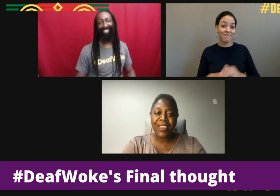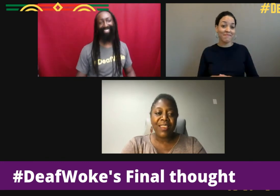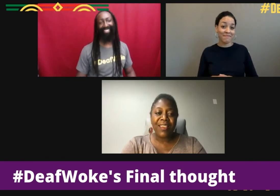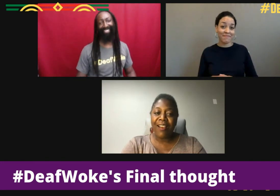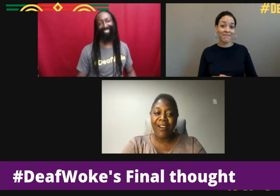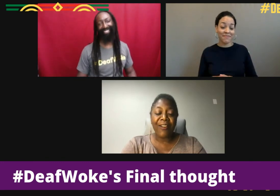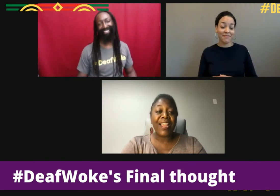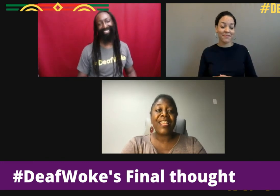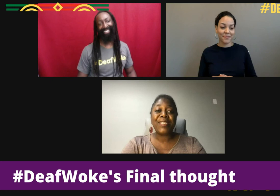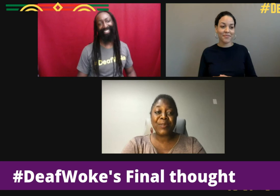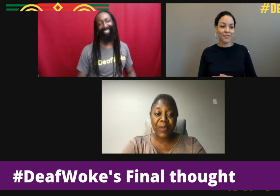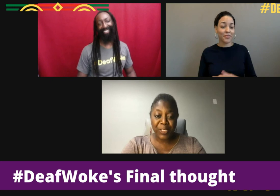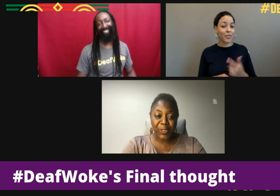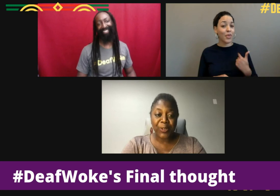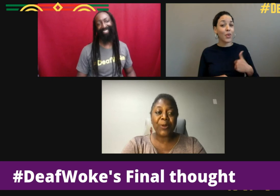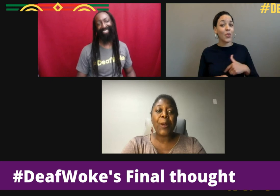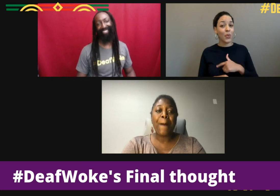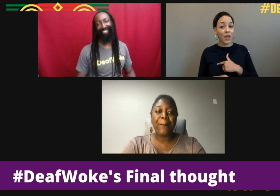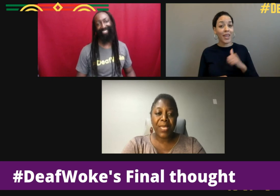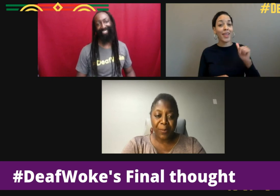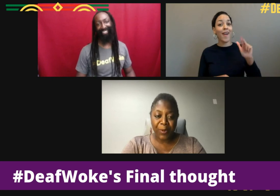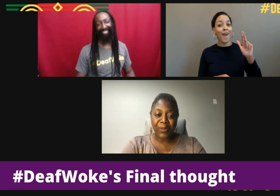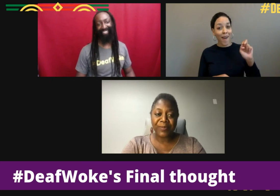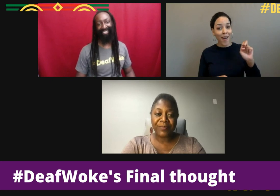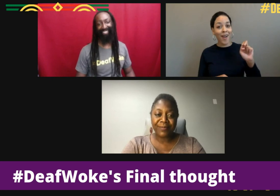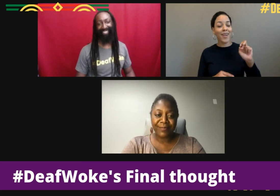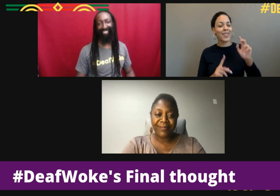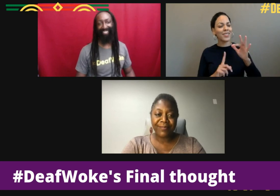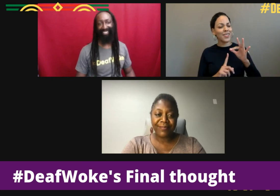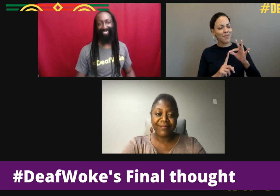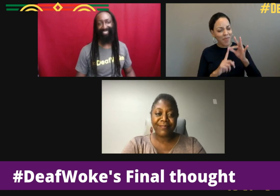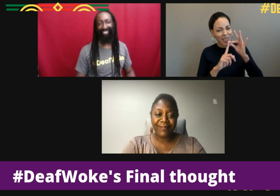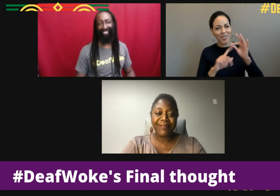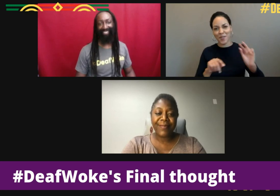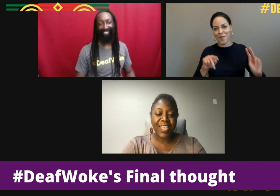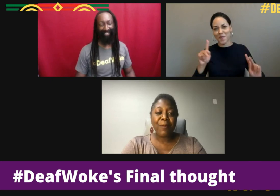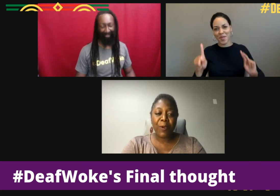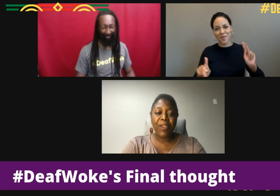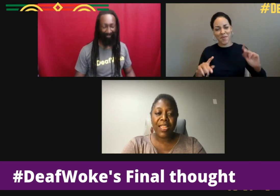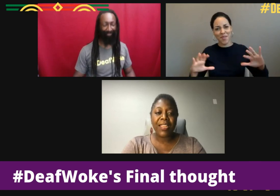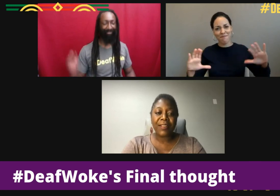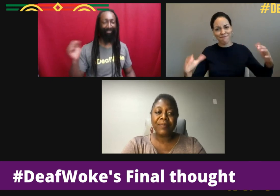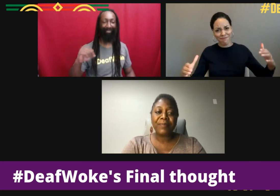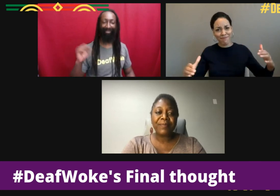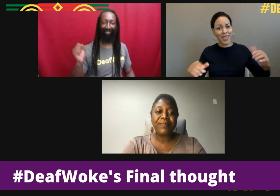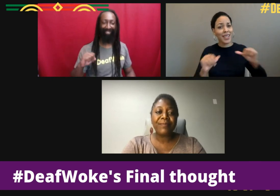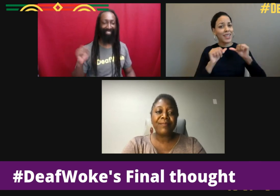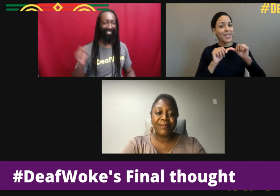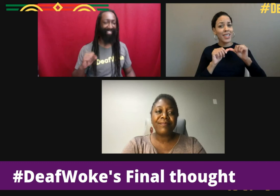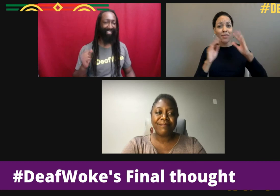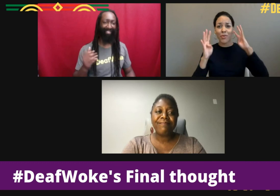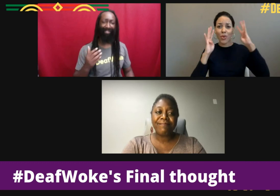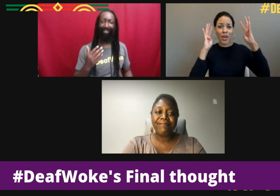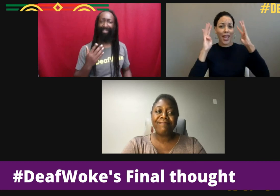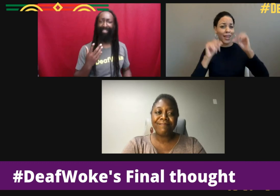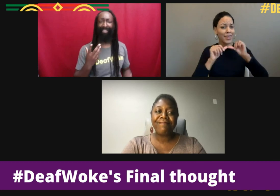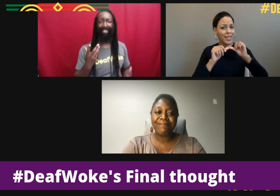We are a special people. Keep creating.